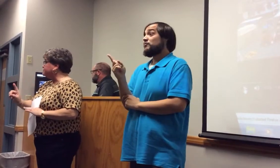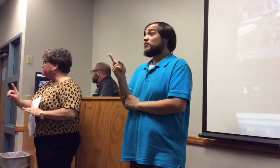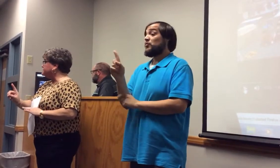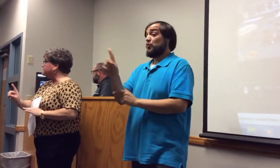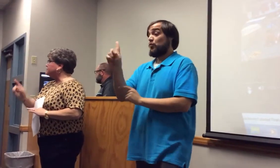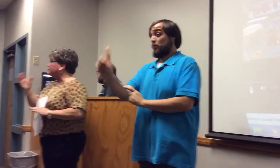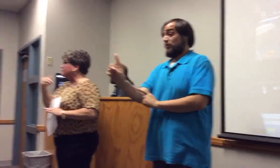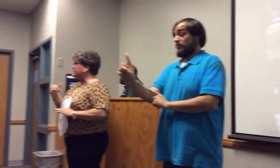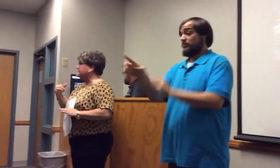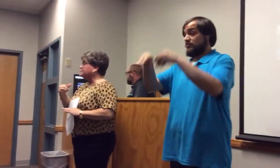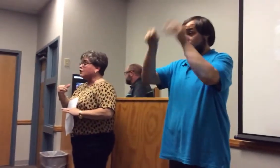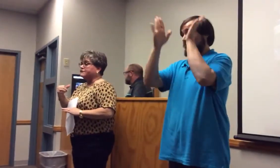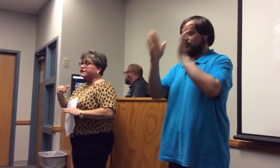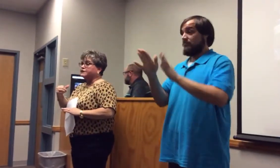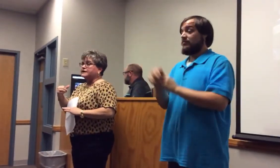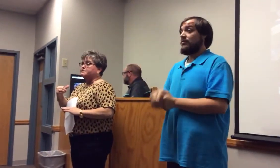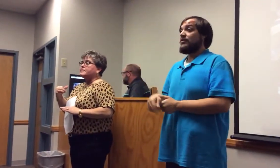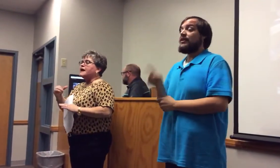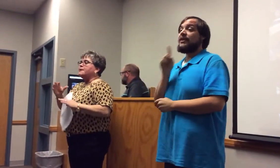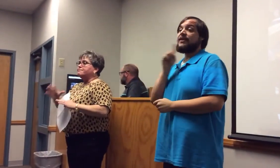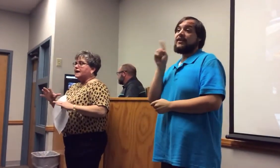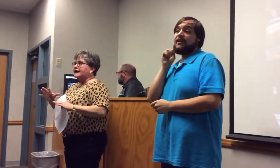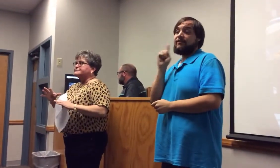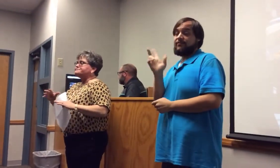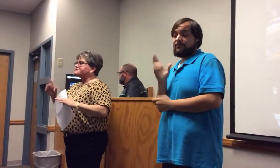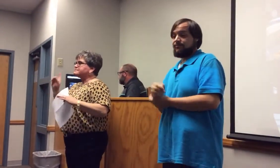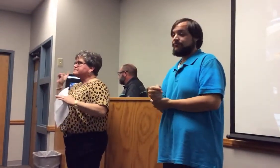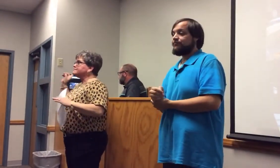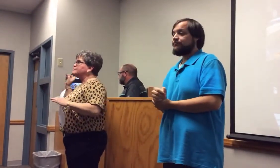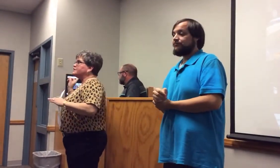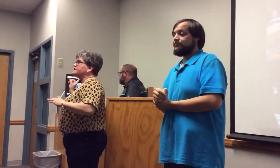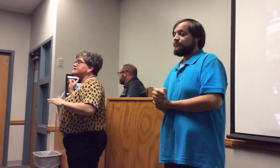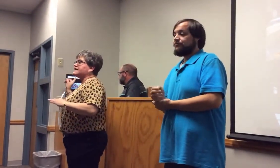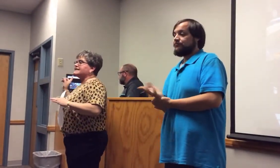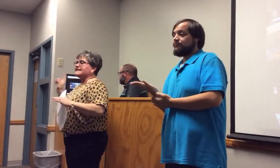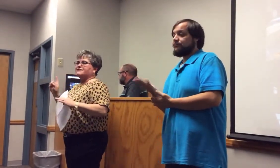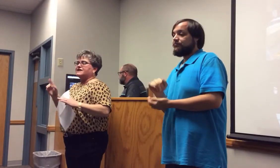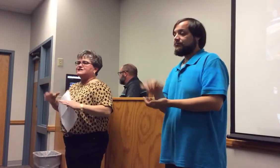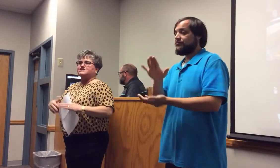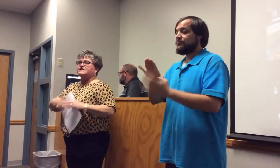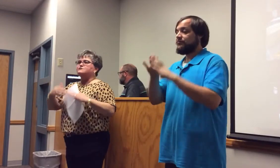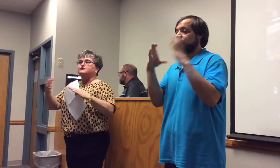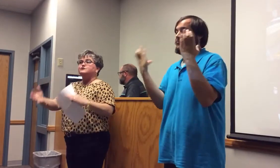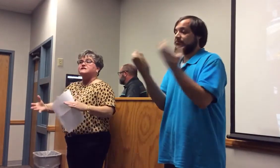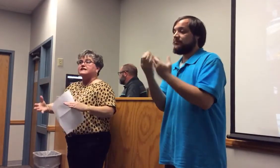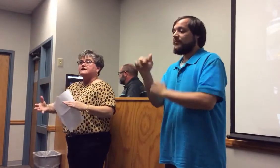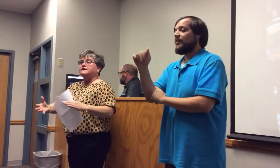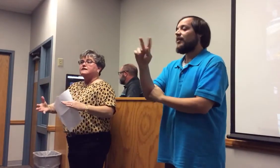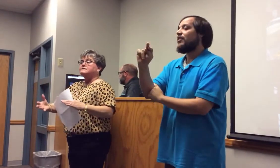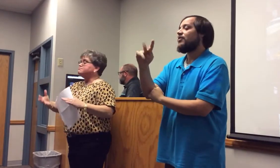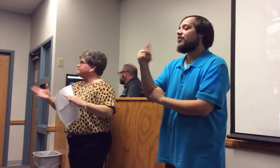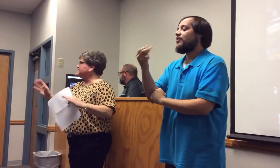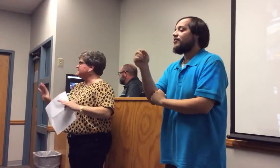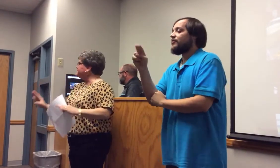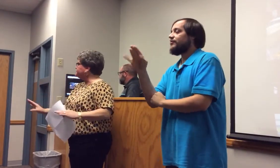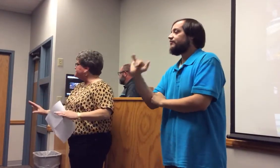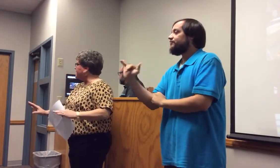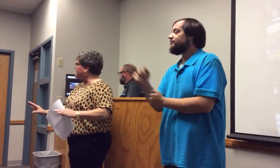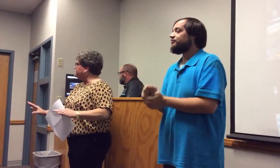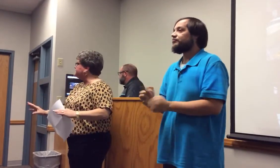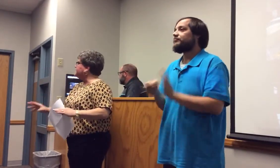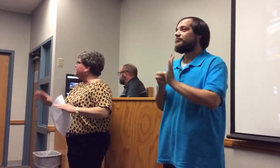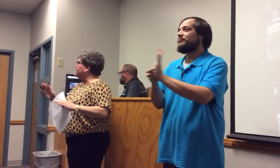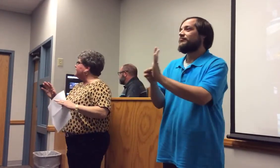one student who is hard of hearing, but with this class, Anthony is just introducing just